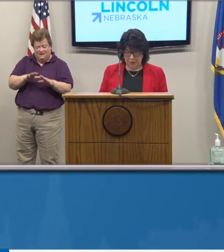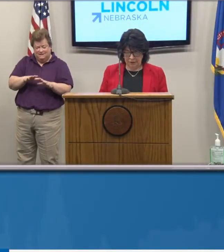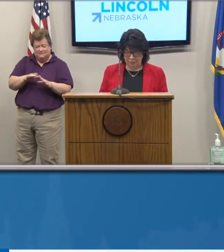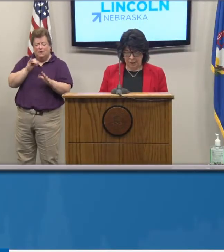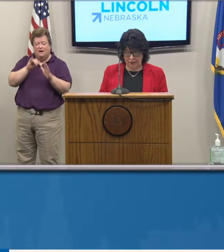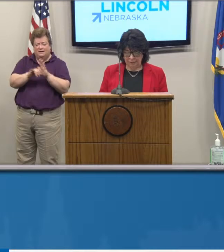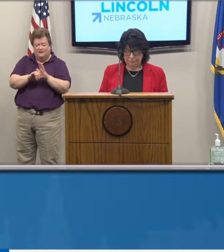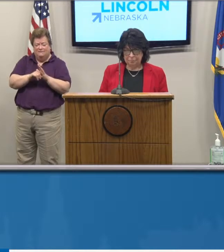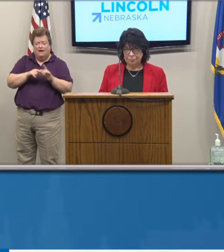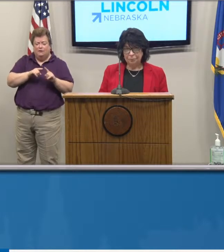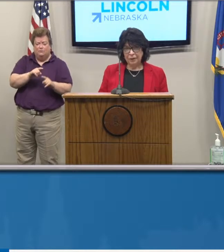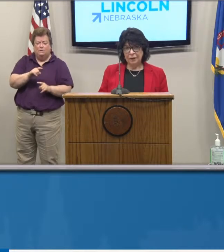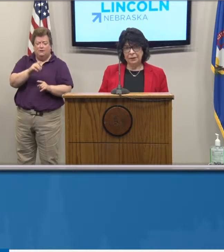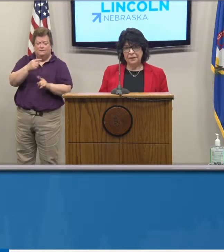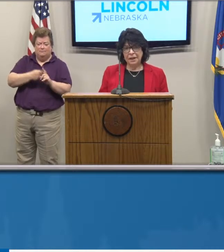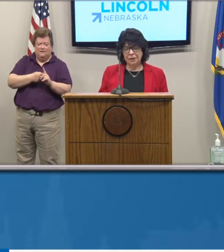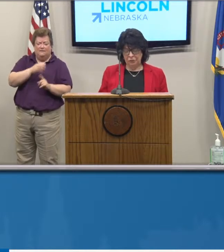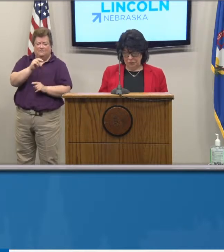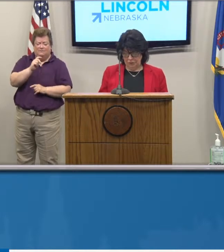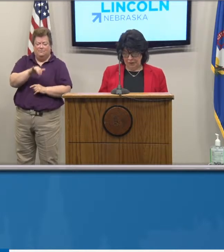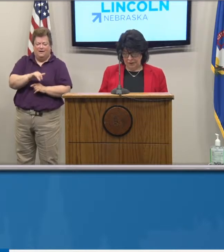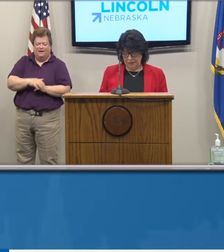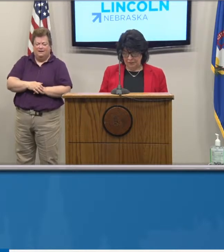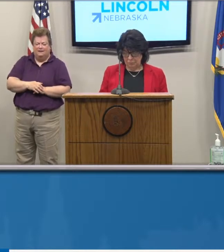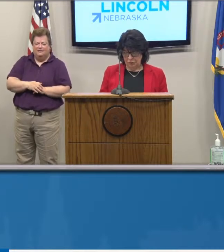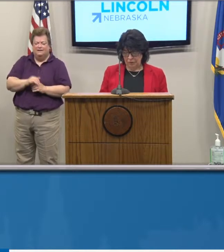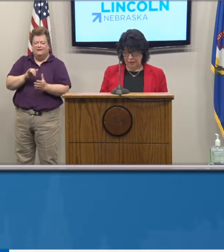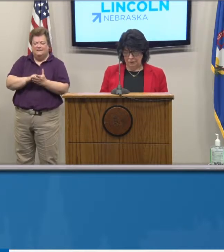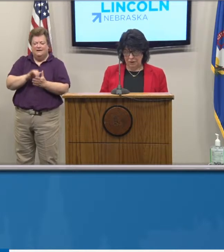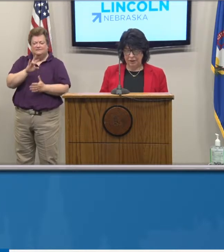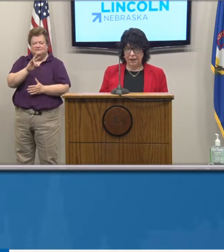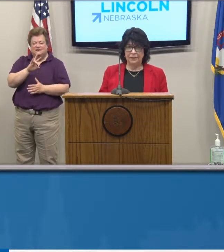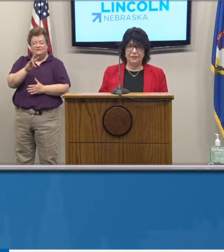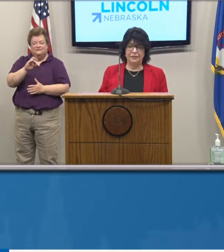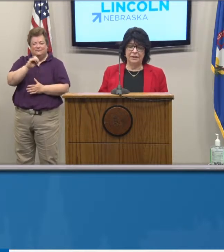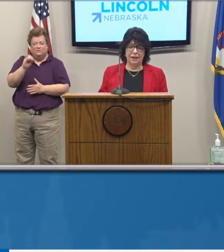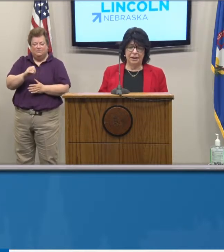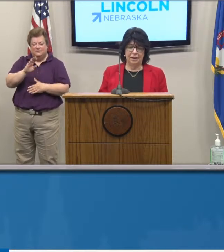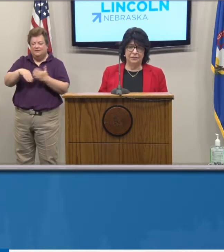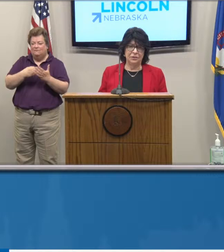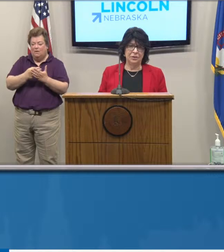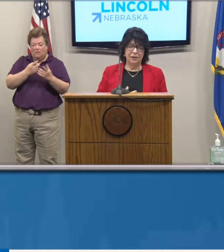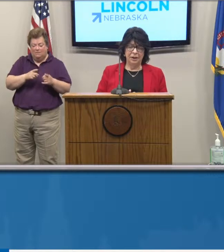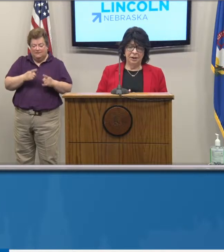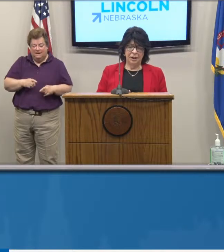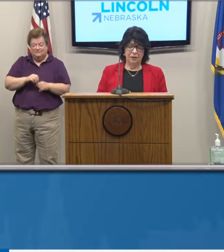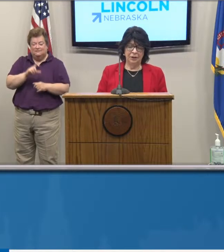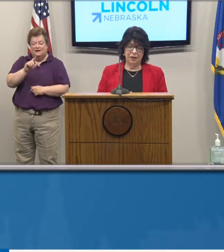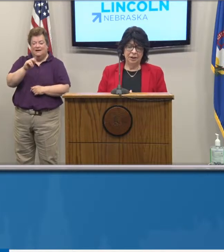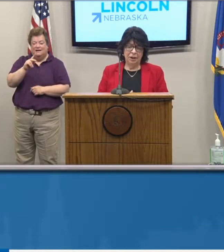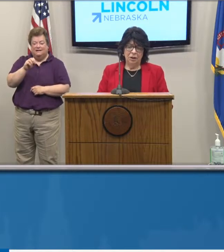402-441-8006. The increase in testing has, as expected, resulted in more positive